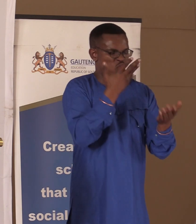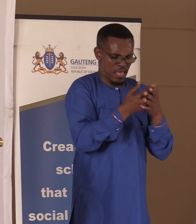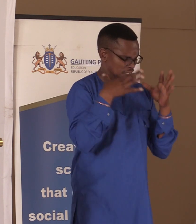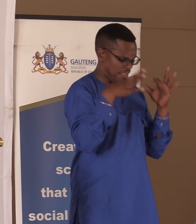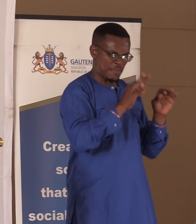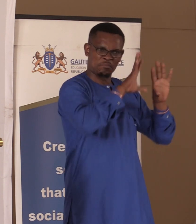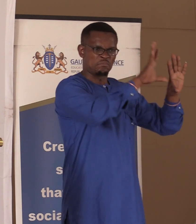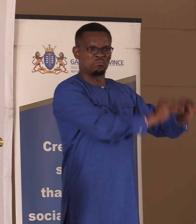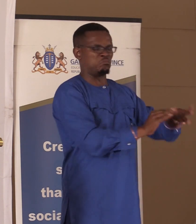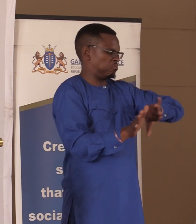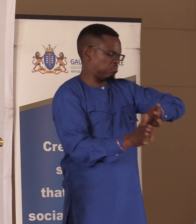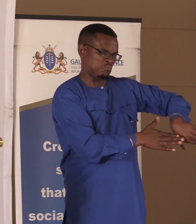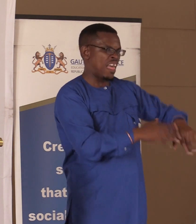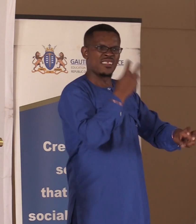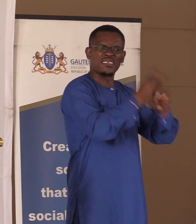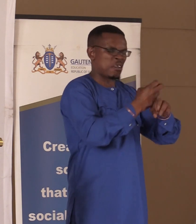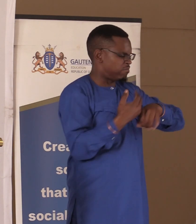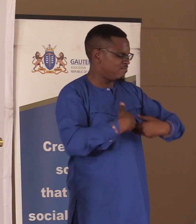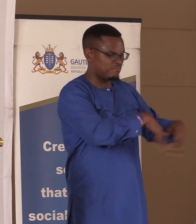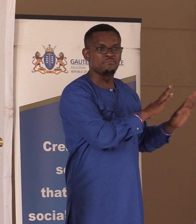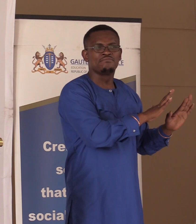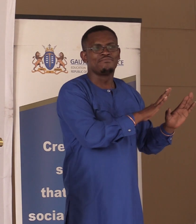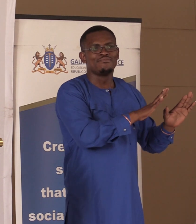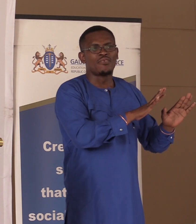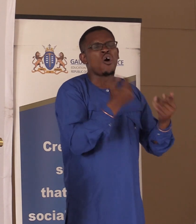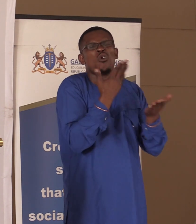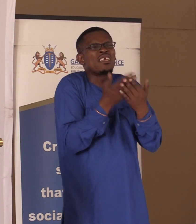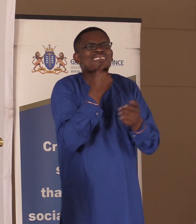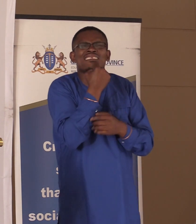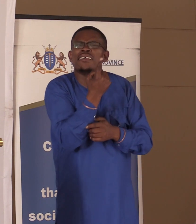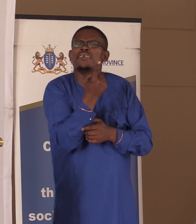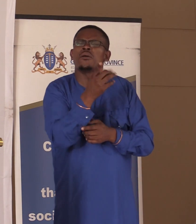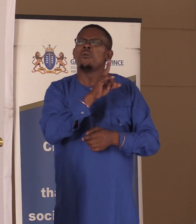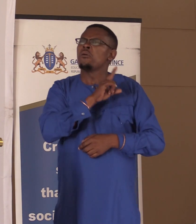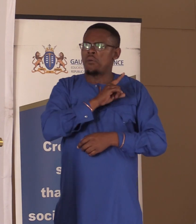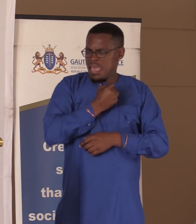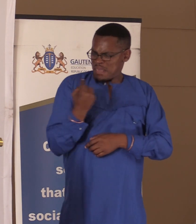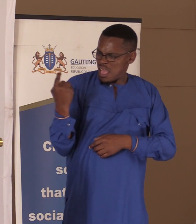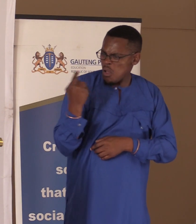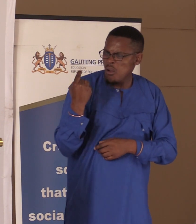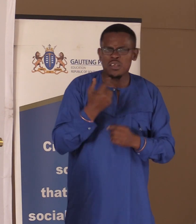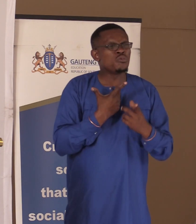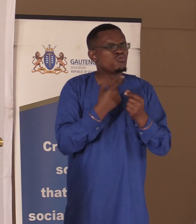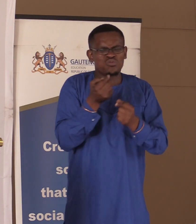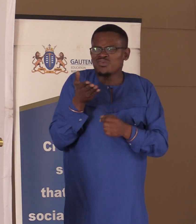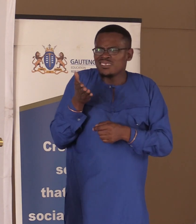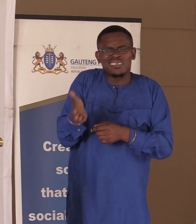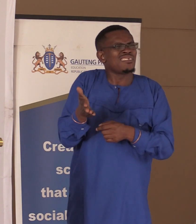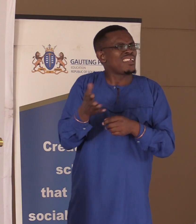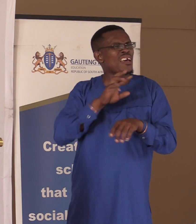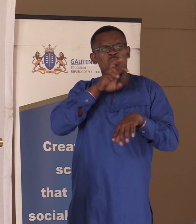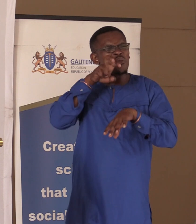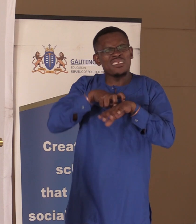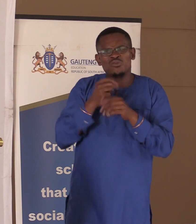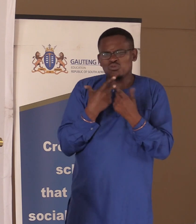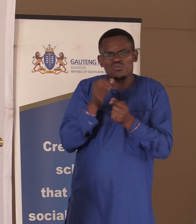say, it's tough. Why am I doing this? Or you can even say, why am I the only one doing this? I don't want to